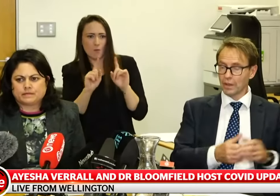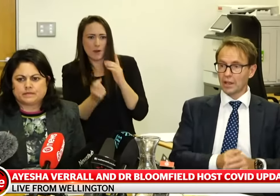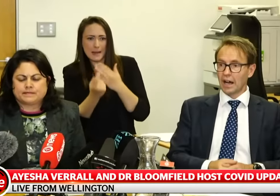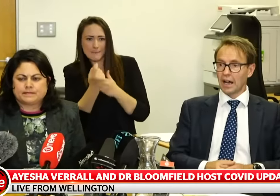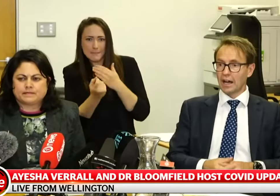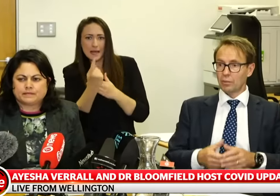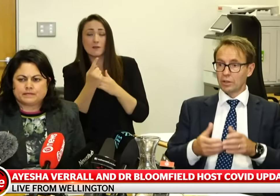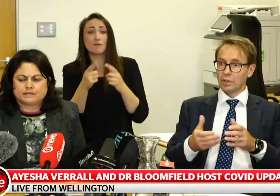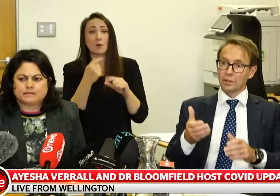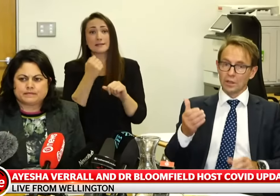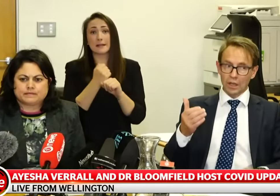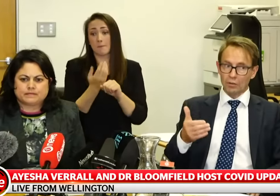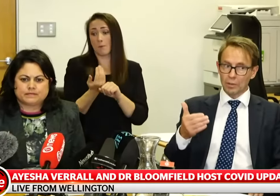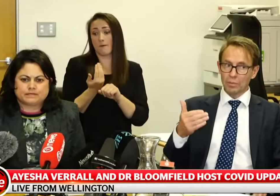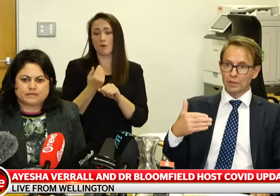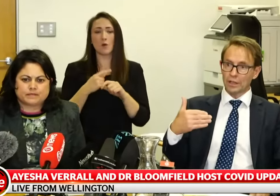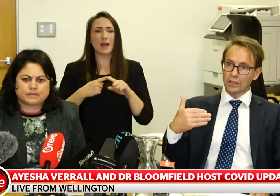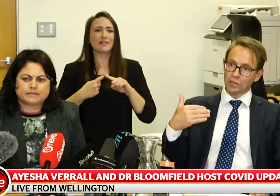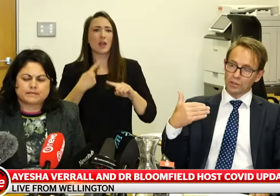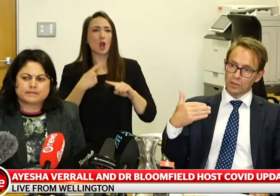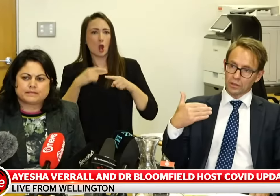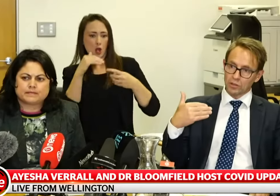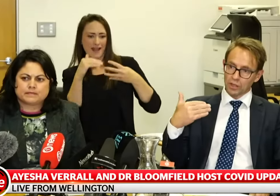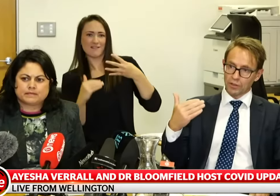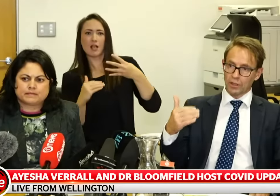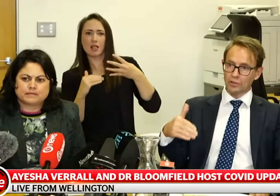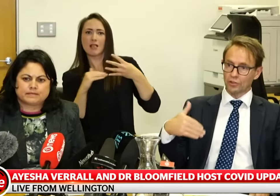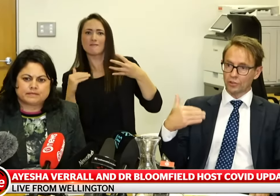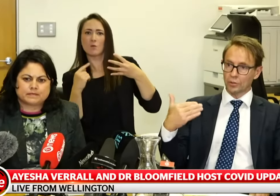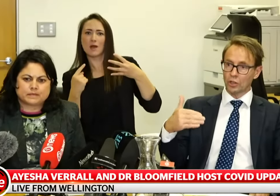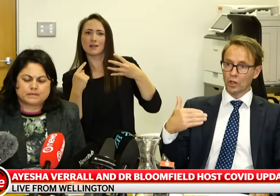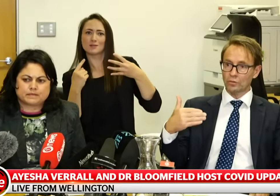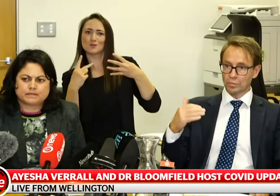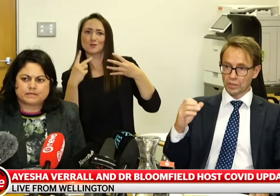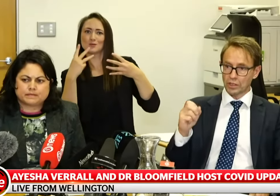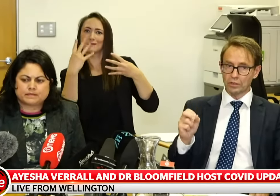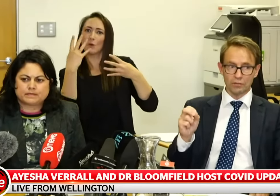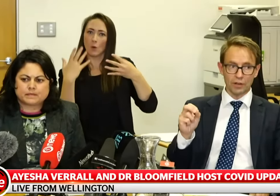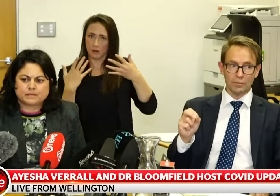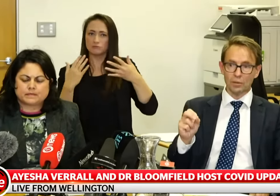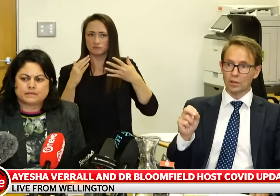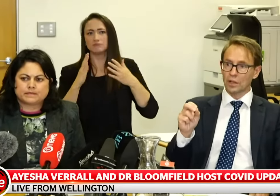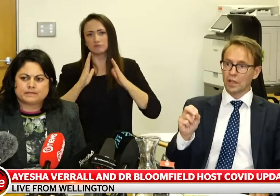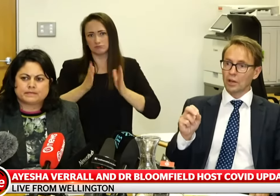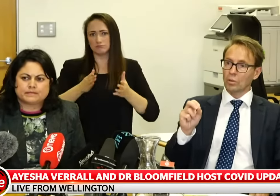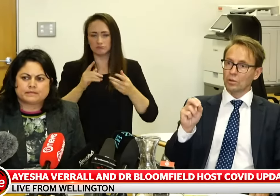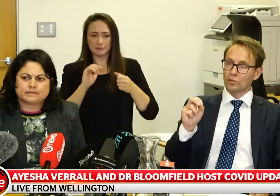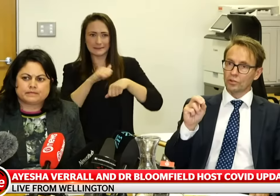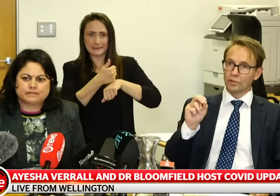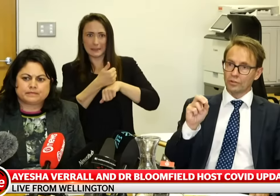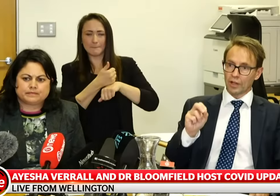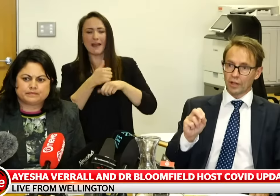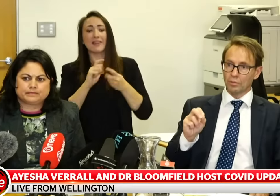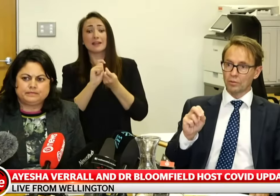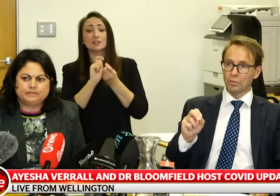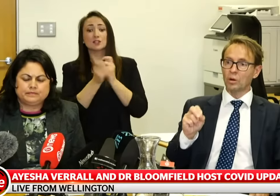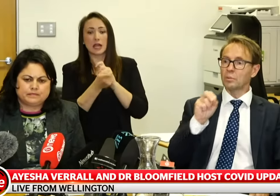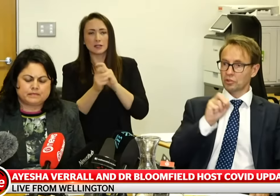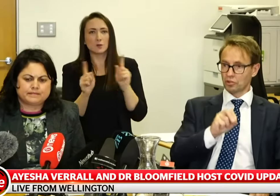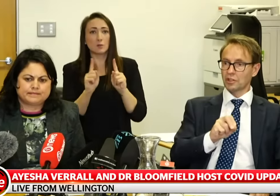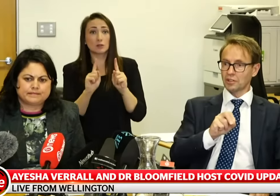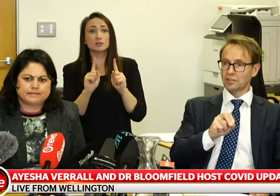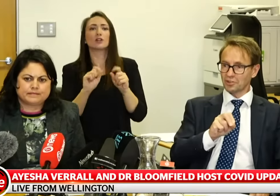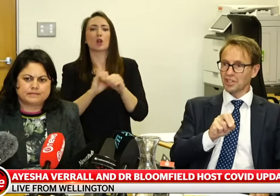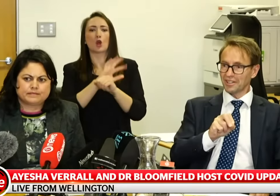framework. And remembering that actually the traffic light system, or the COVID protection framework, was developed while